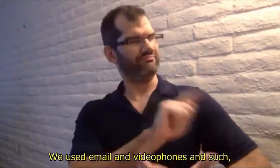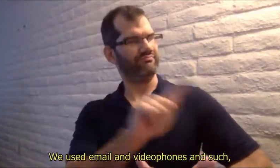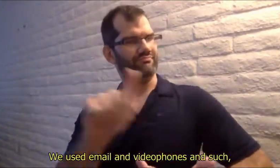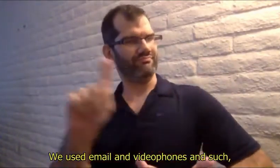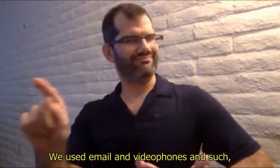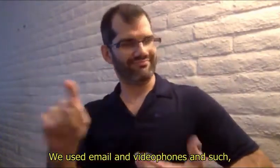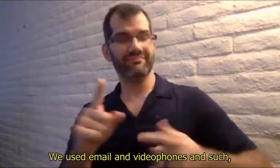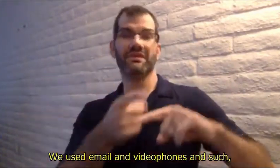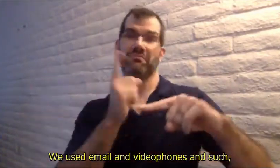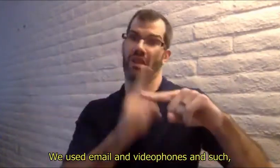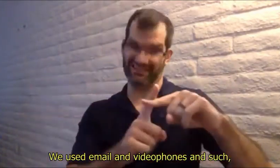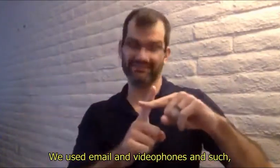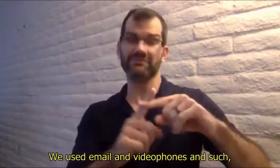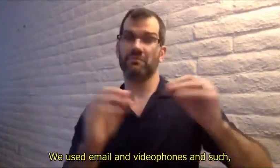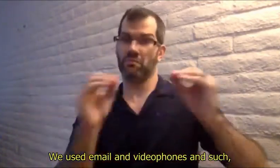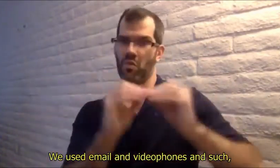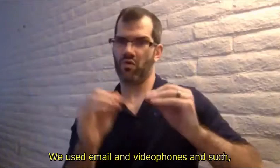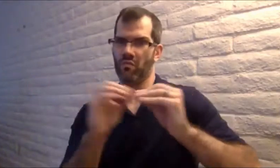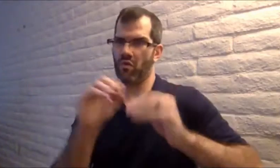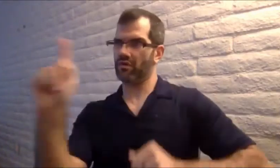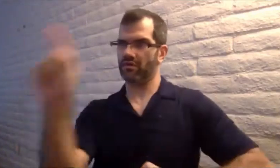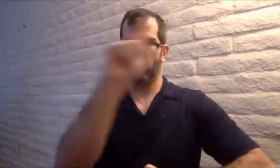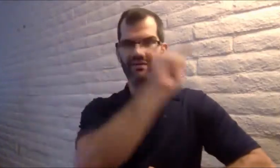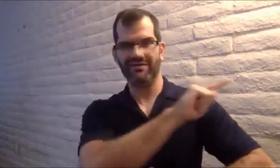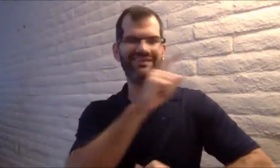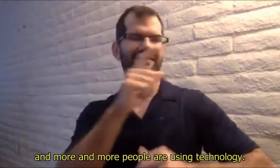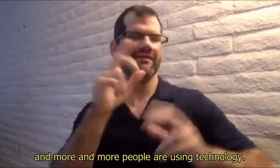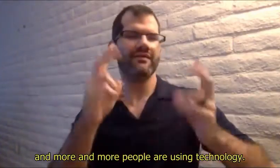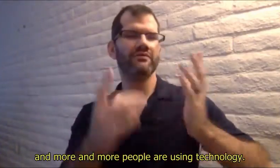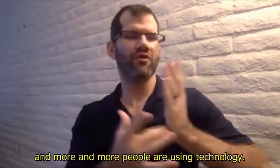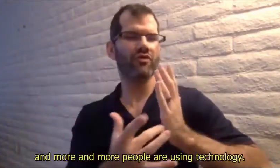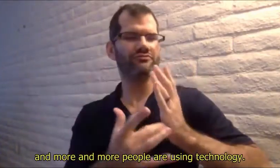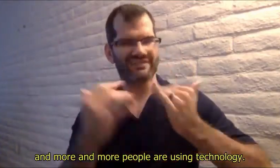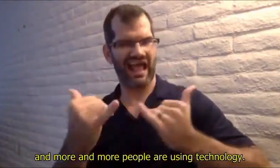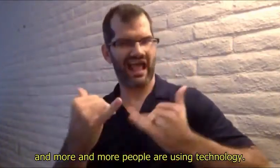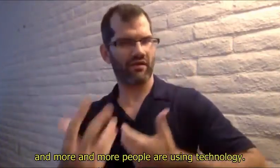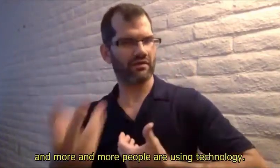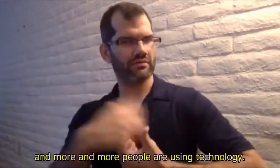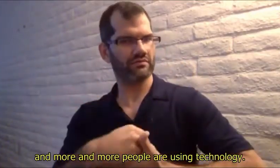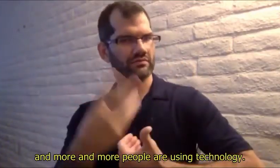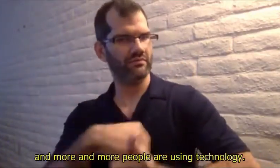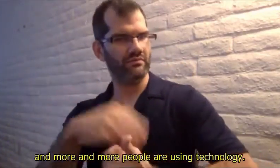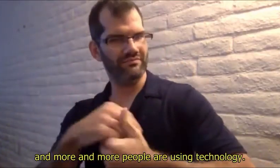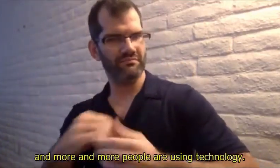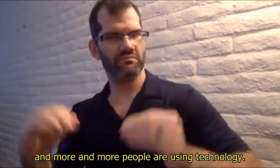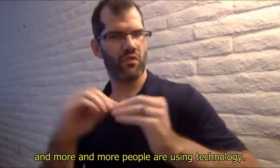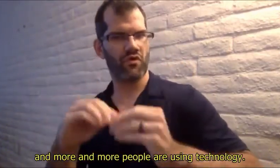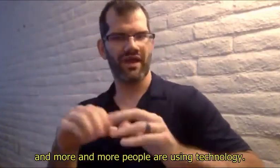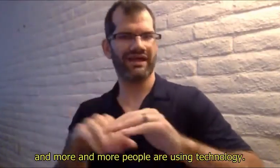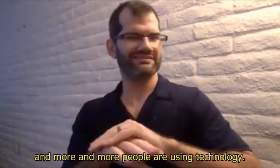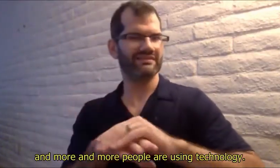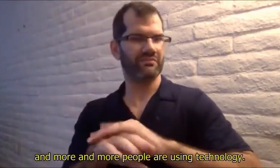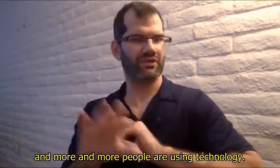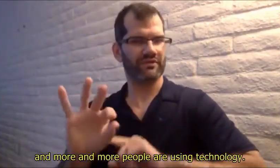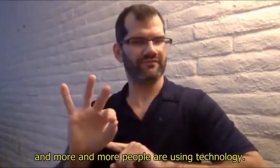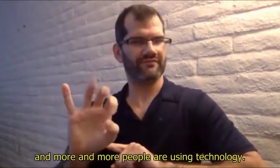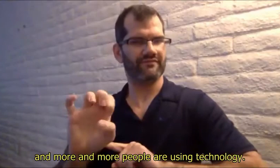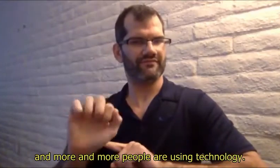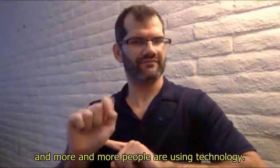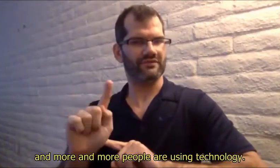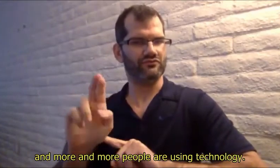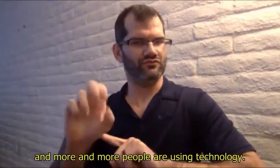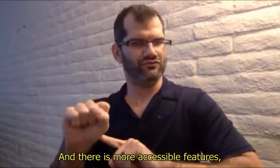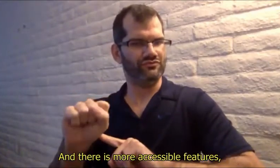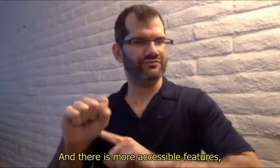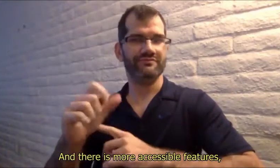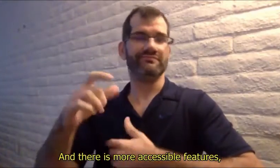and video phones and such, and more people are using